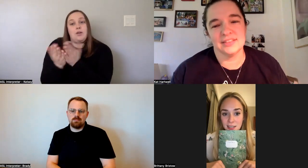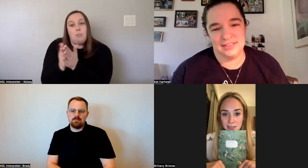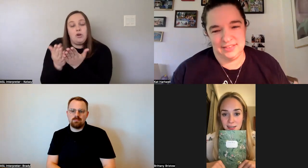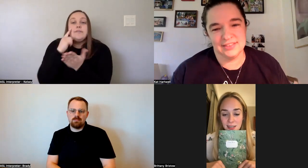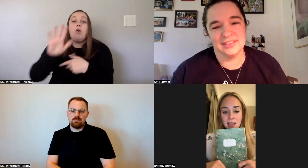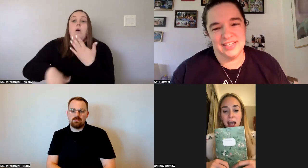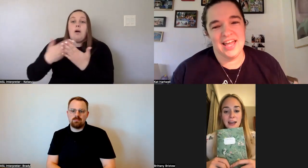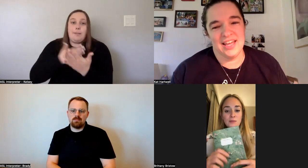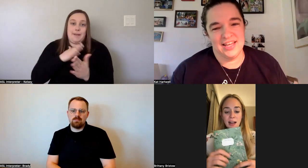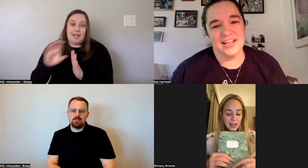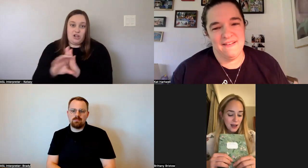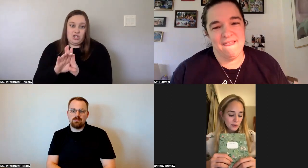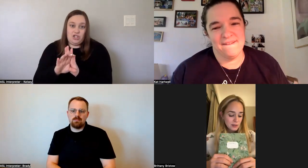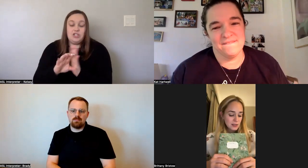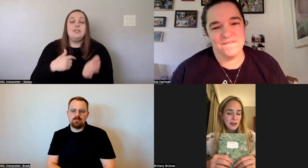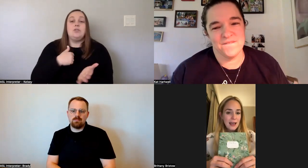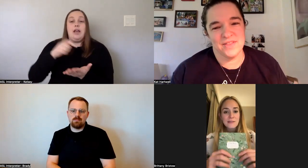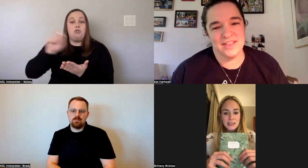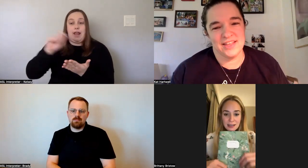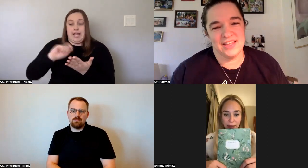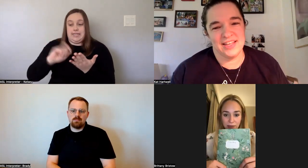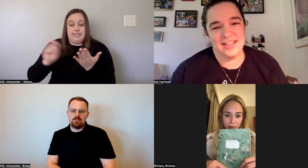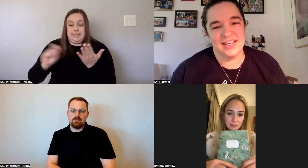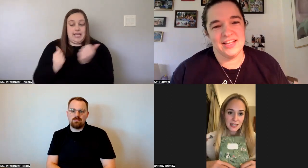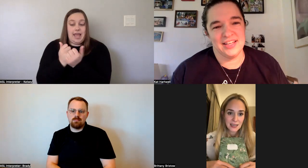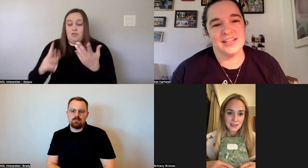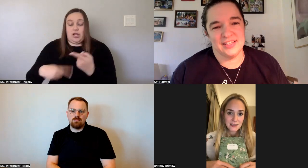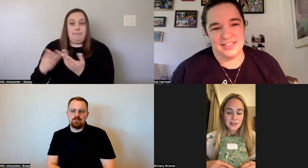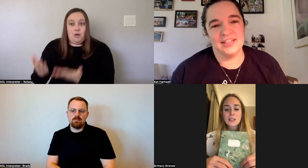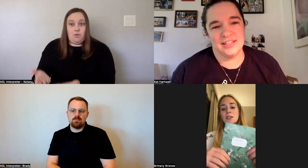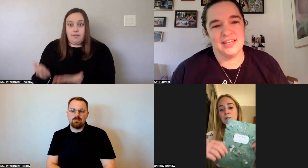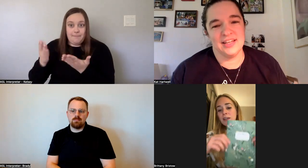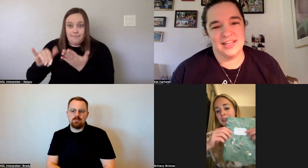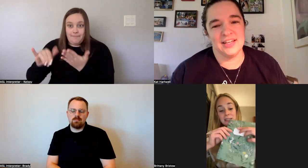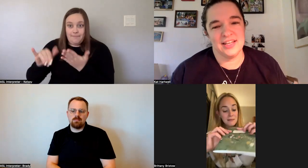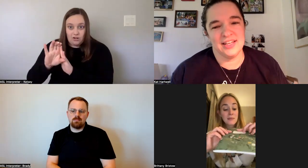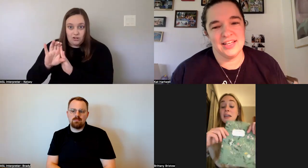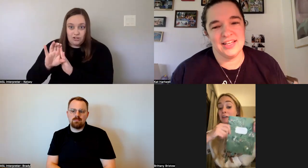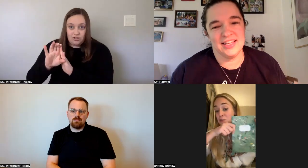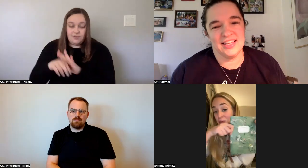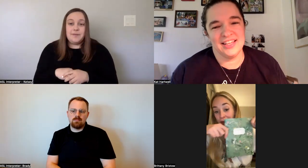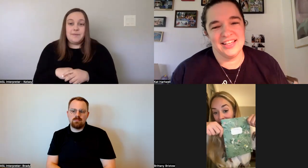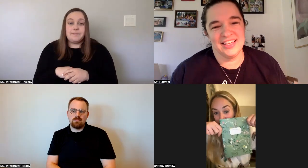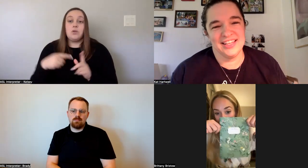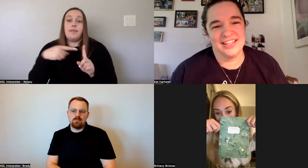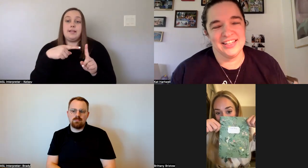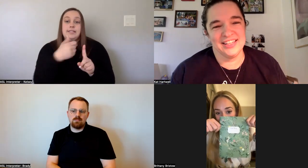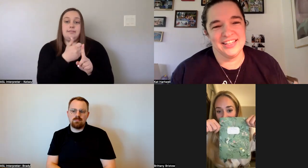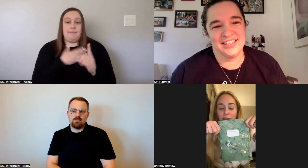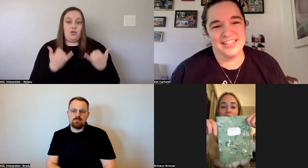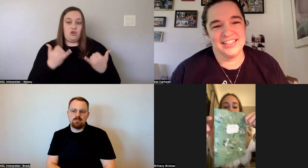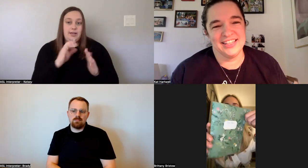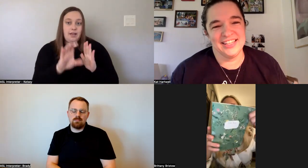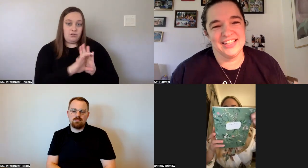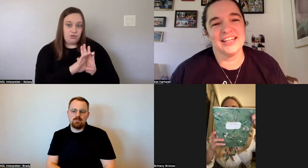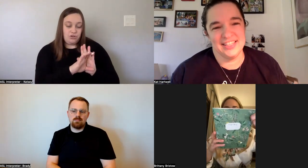my characters, and I write out everything about them in it. So this one is the character I'm currently playing.